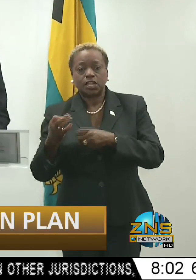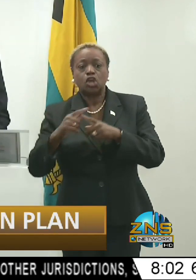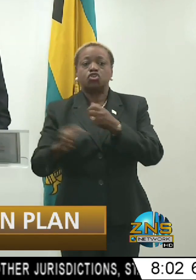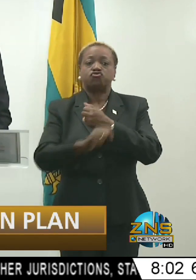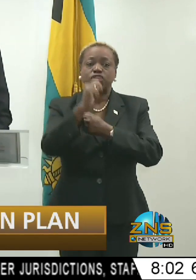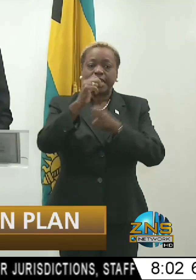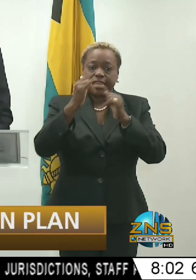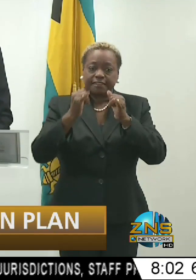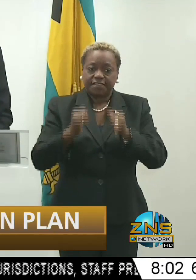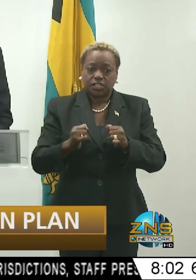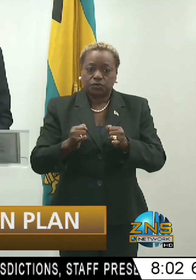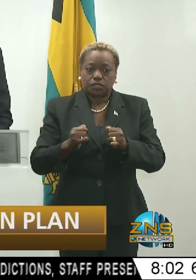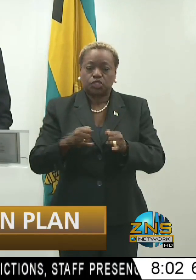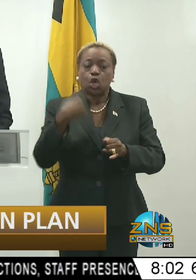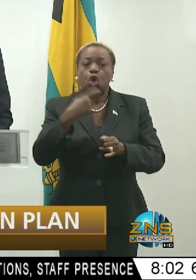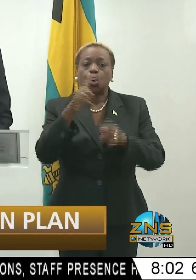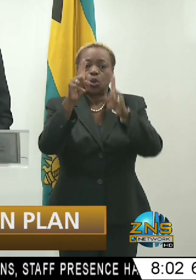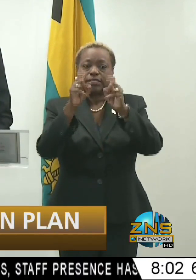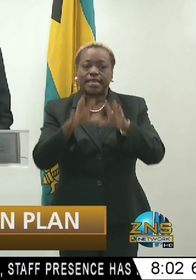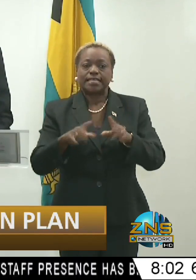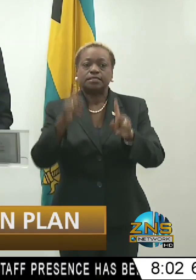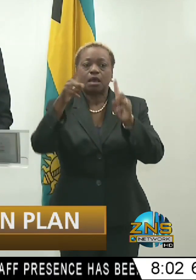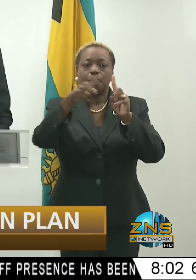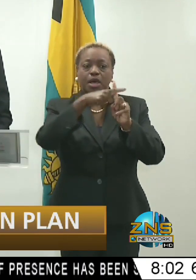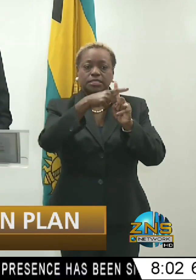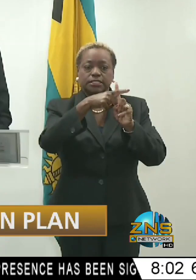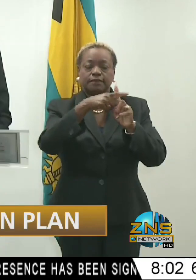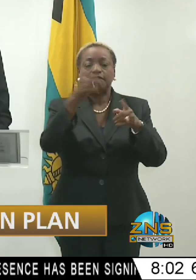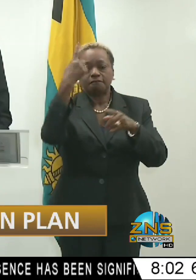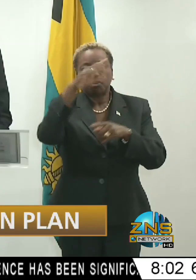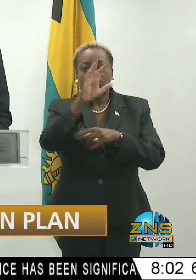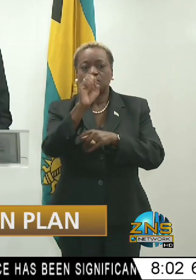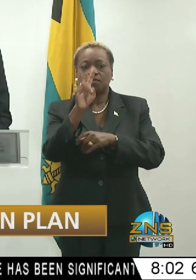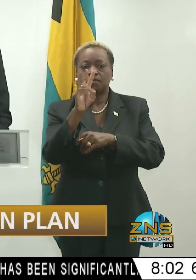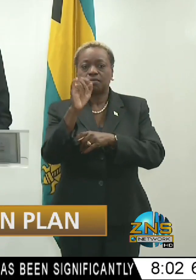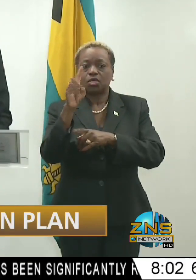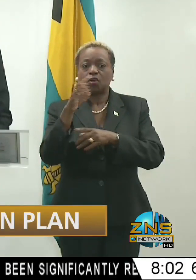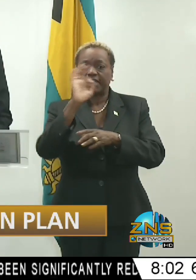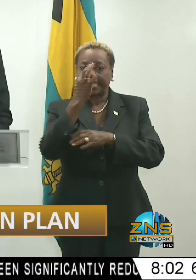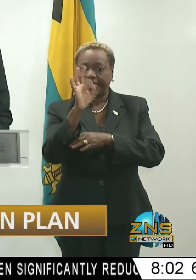treat individuals who test positive for COVID-19.